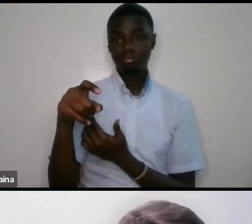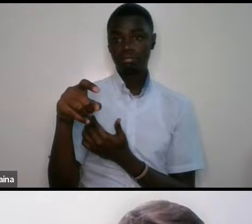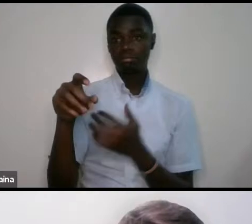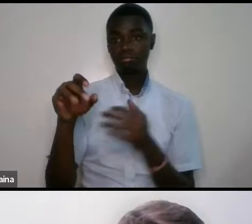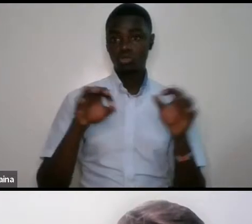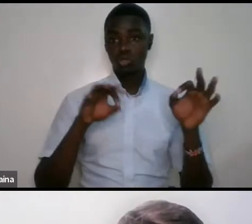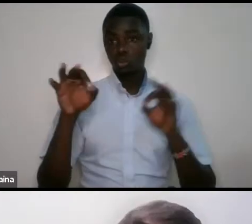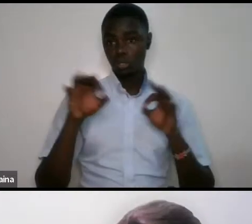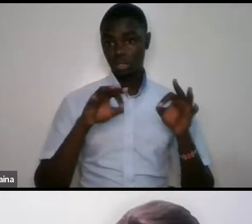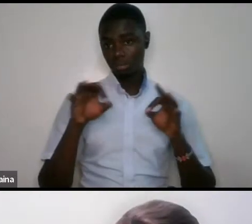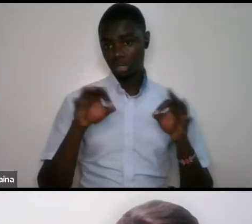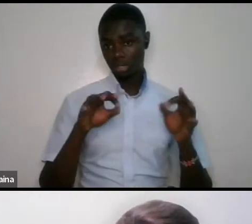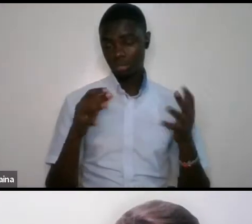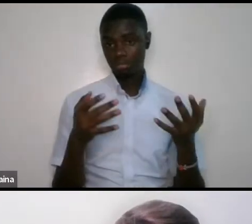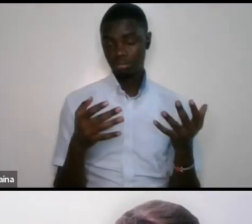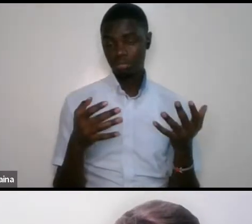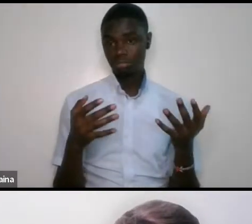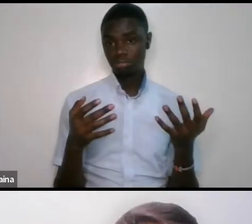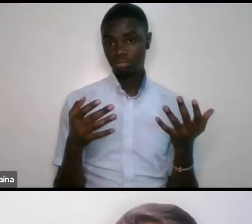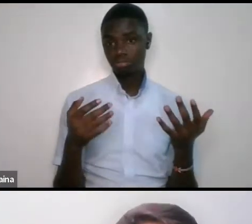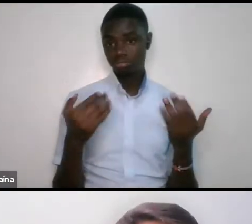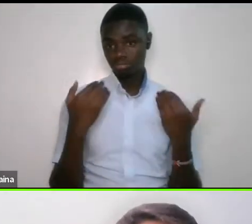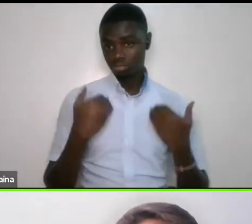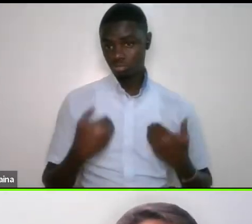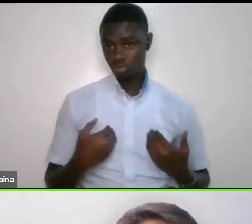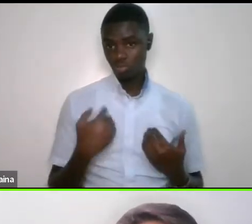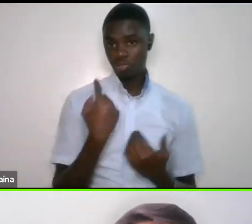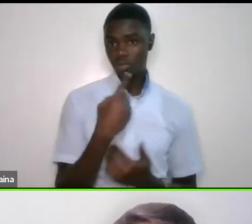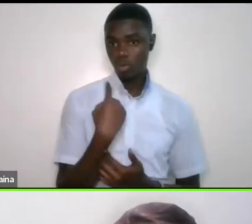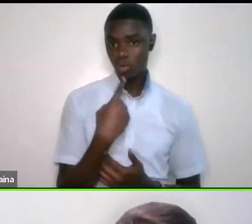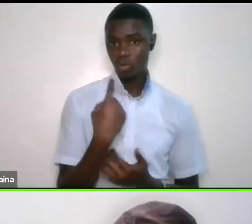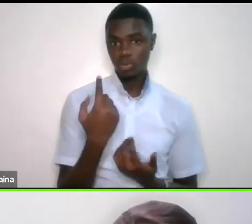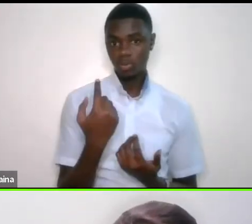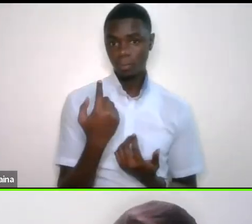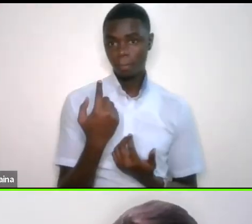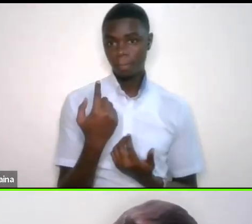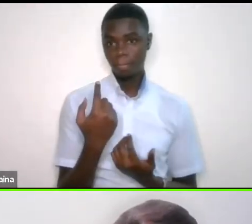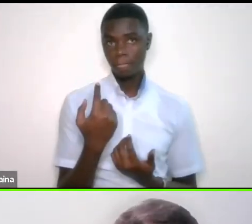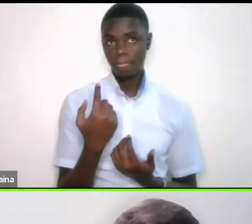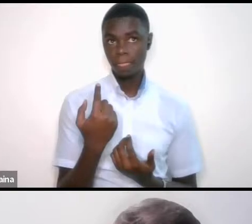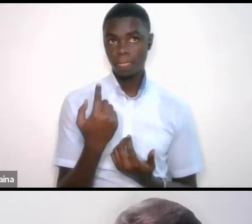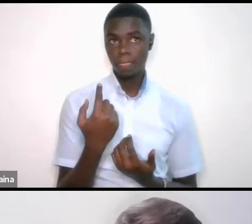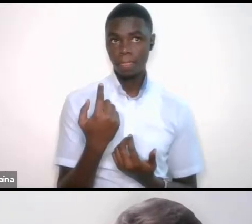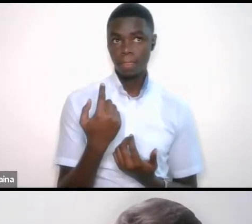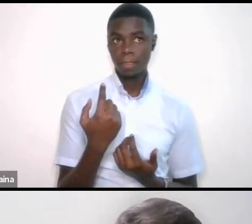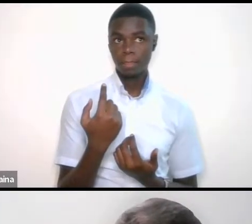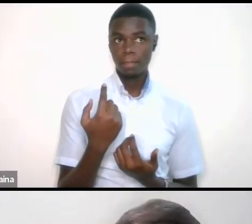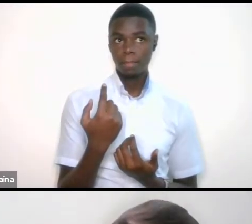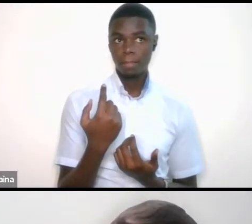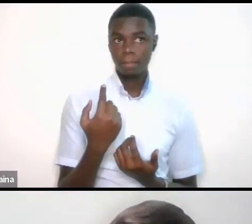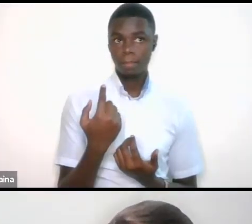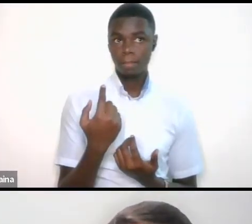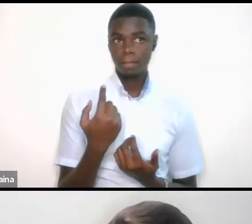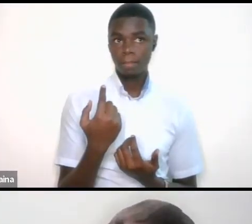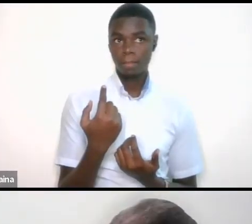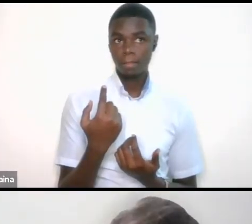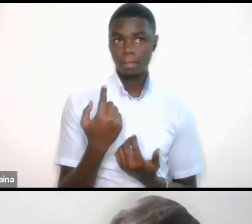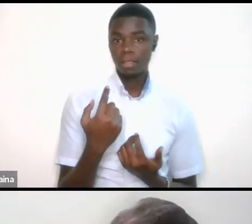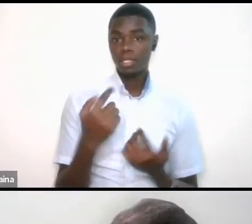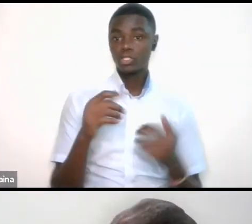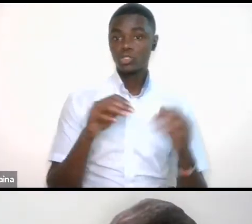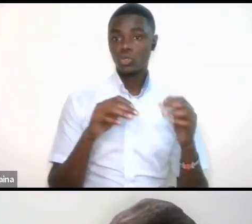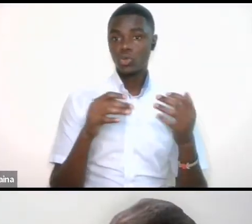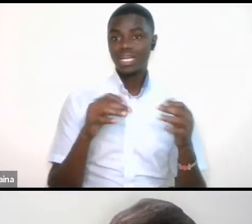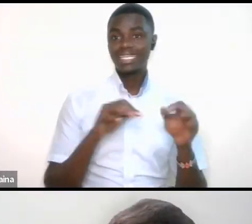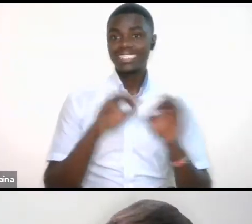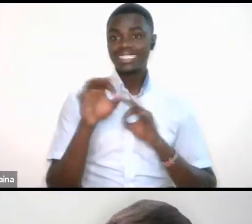explain who I am. To describe yourself, Dr. Sigamoni. Yeah. Yes, simply Okay. to describe what you feel is